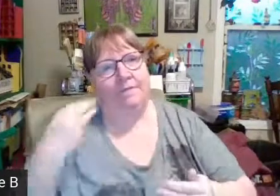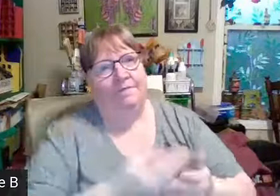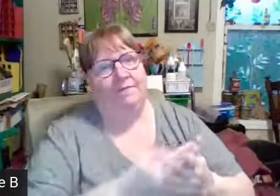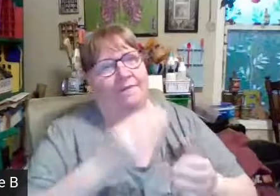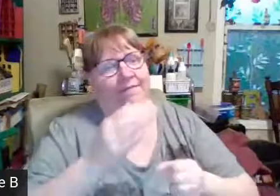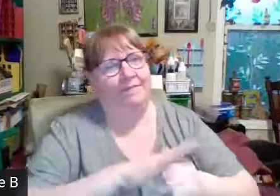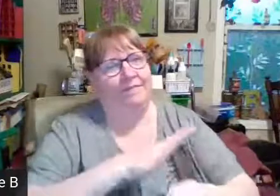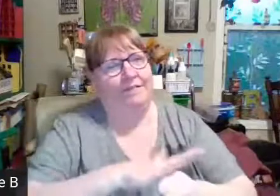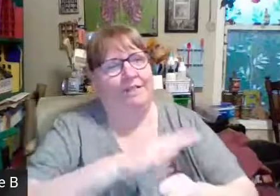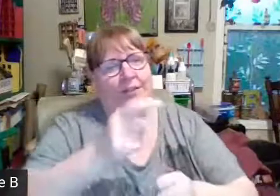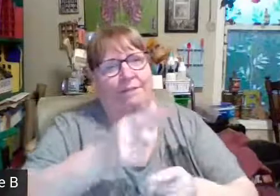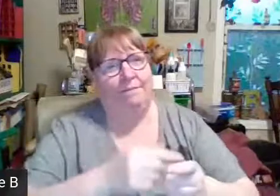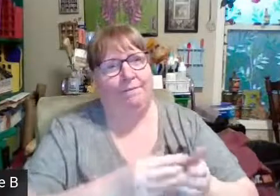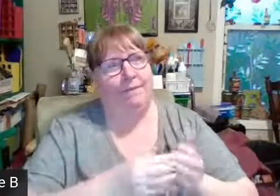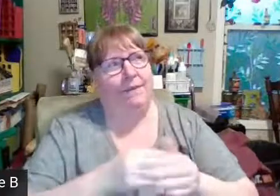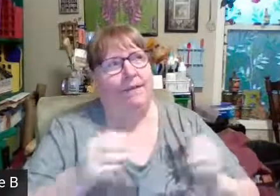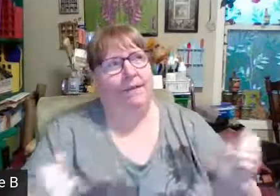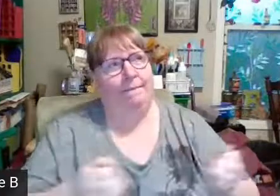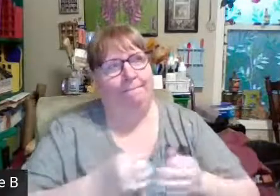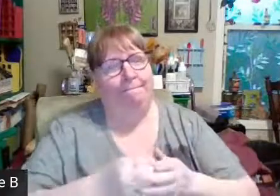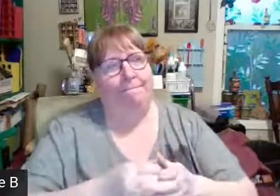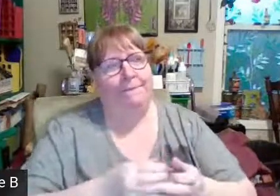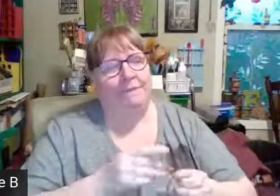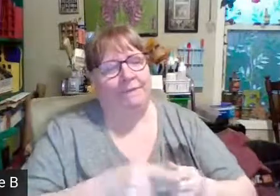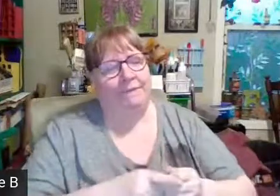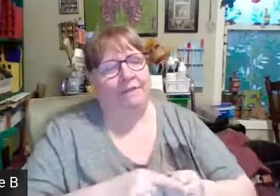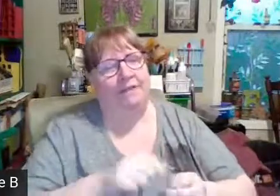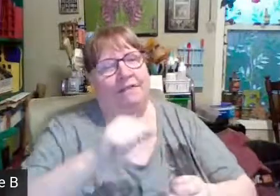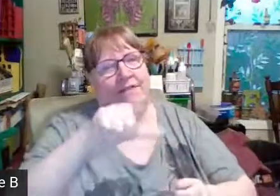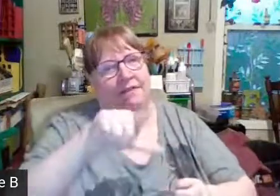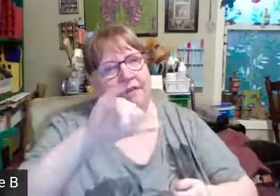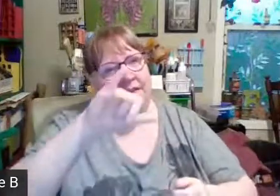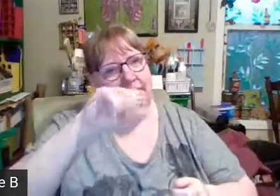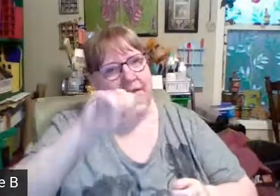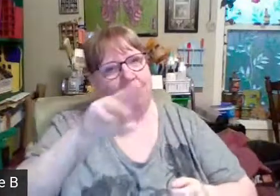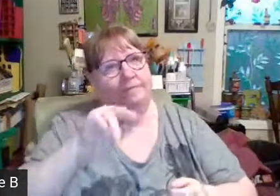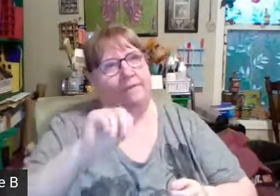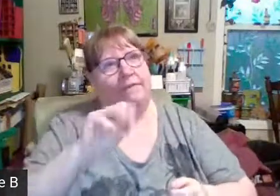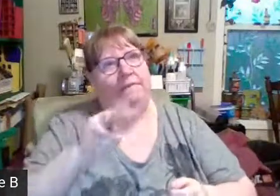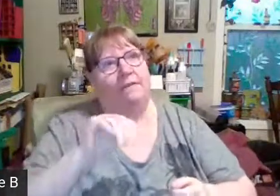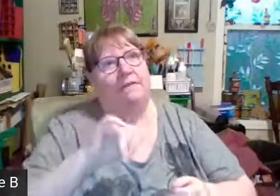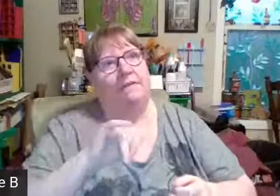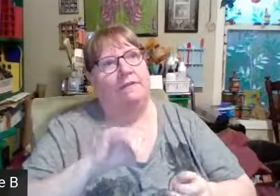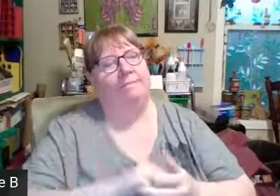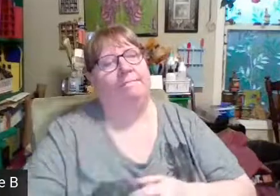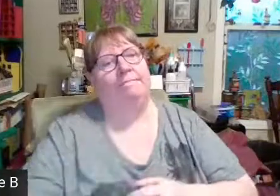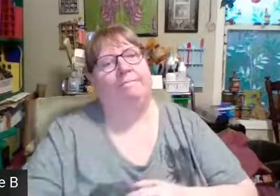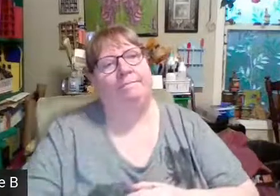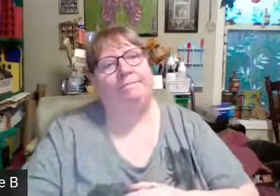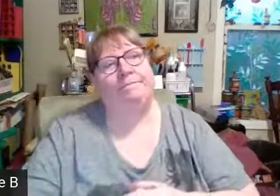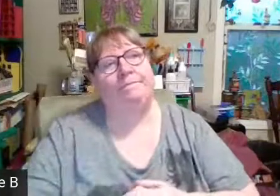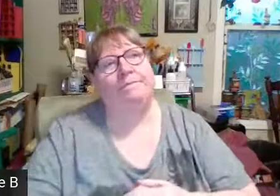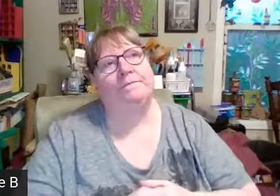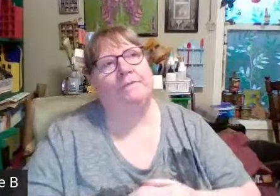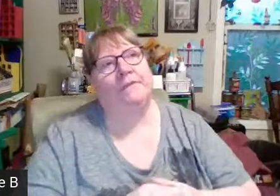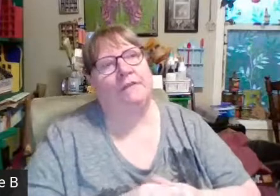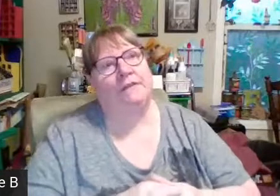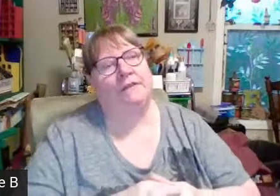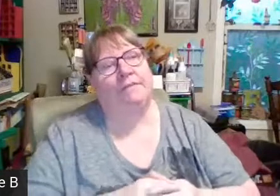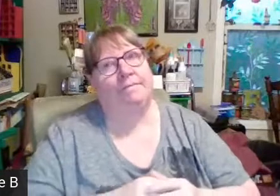we really try to stay within that limit. We also include anything that